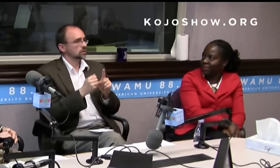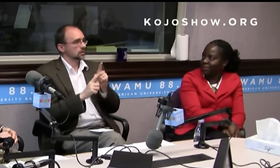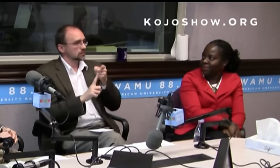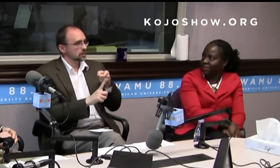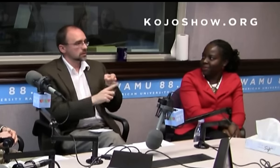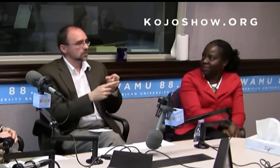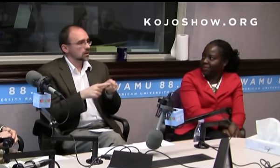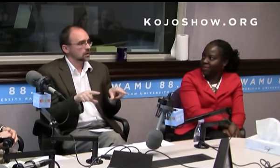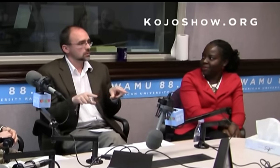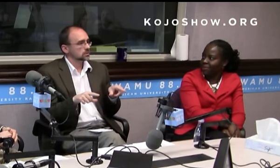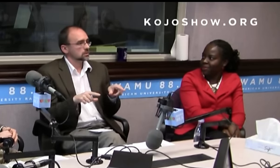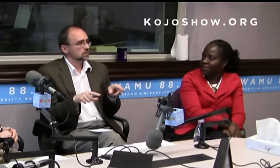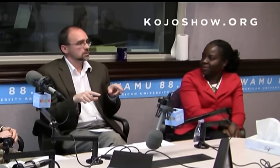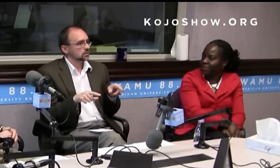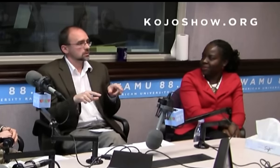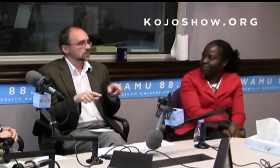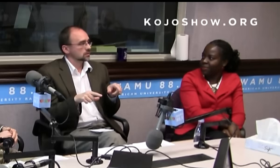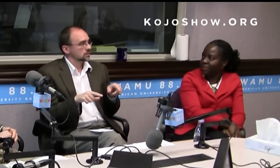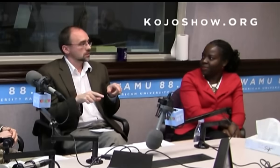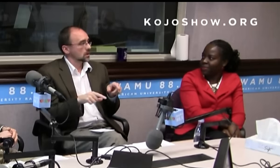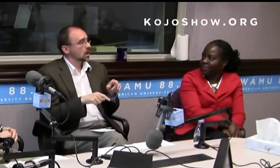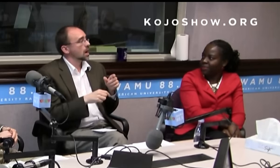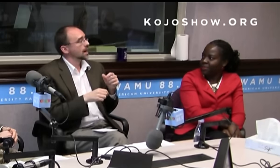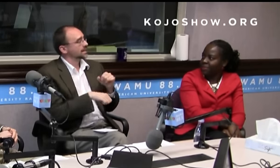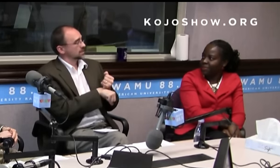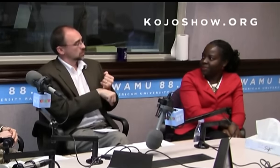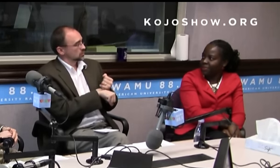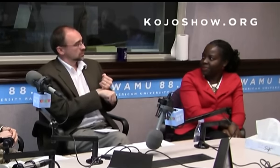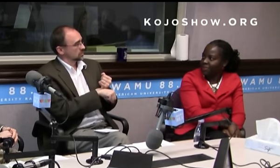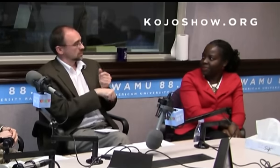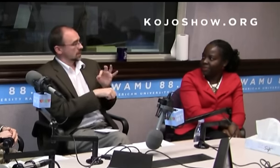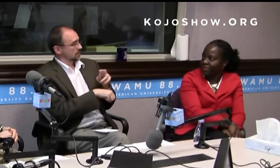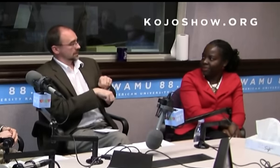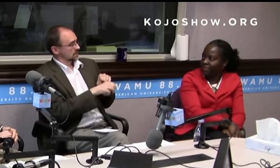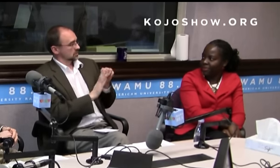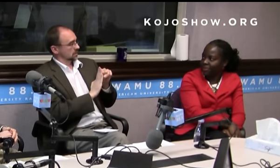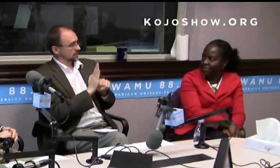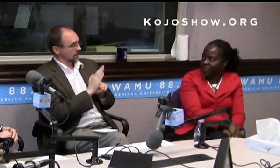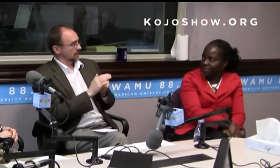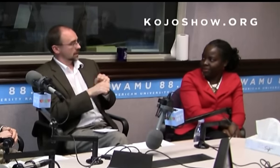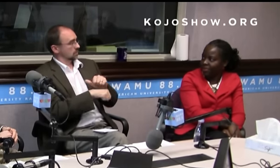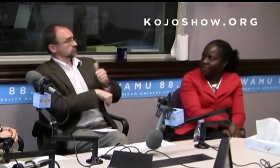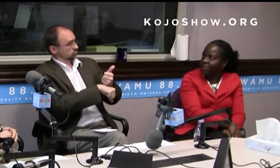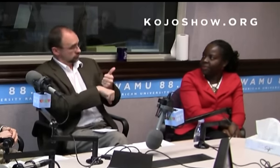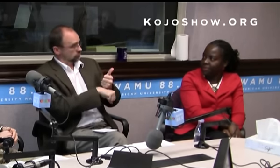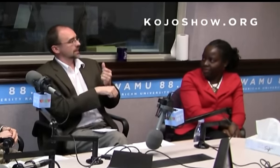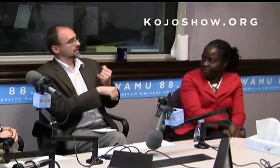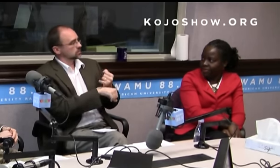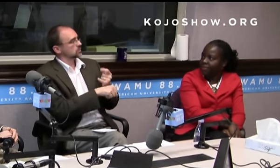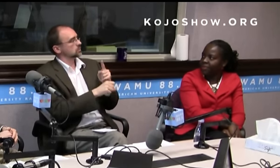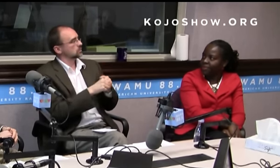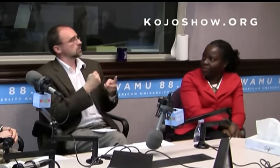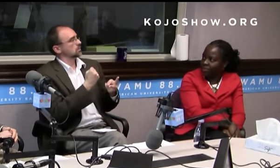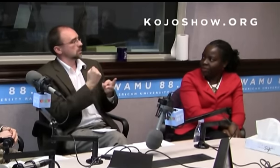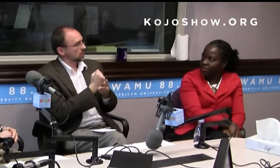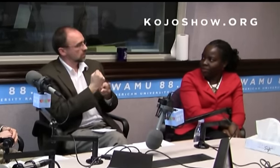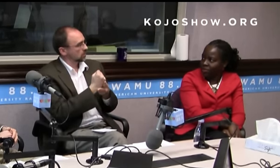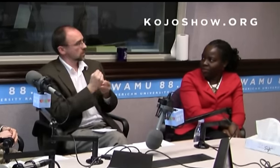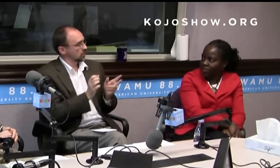institute that is established for the recognition,